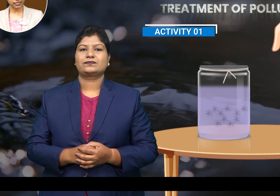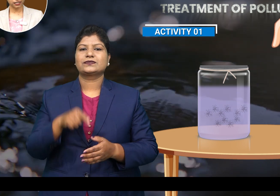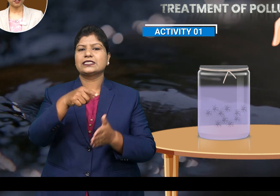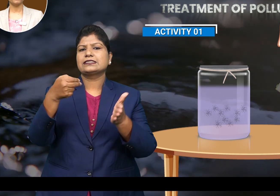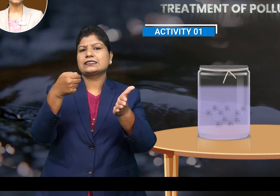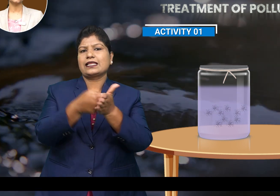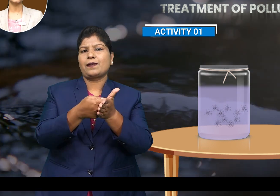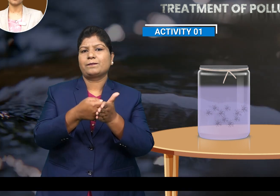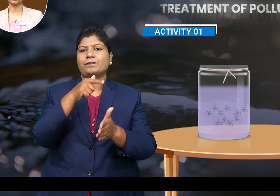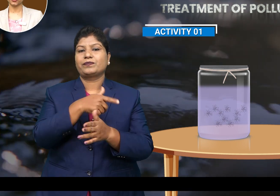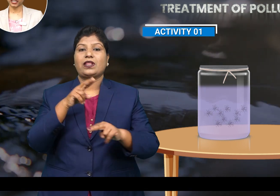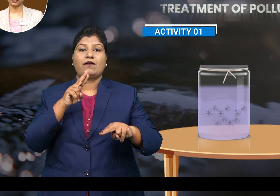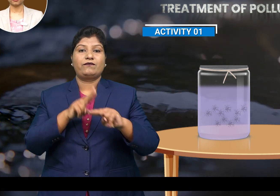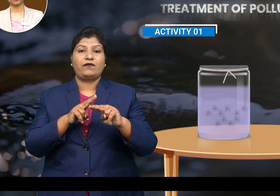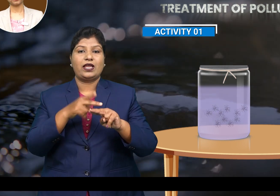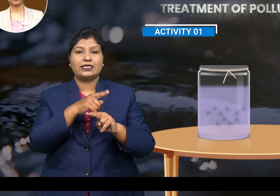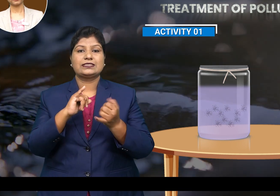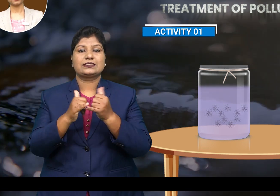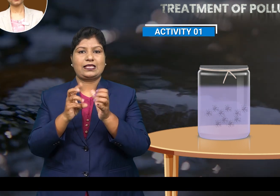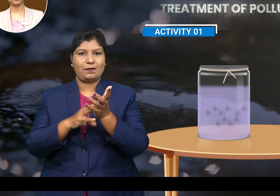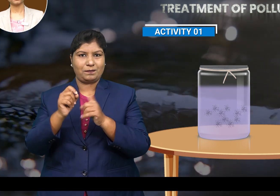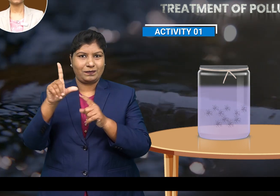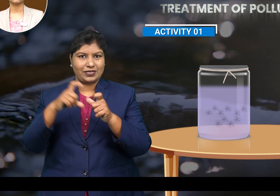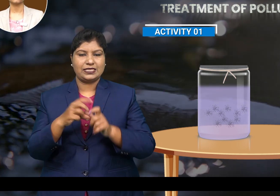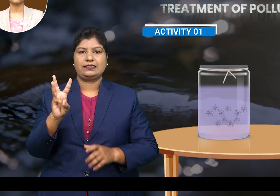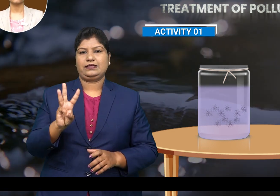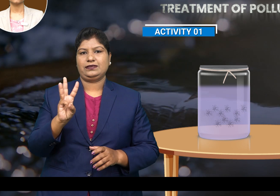Labeled as filtered sample 3.